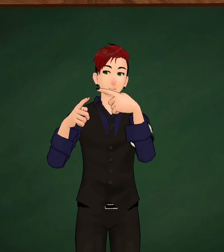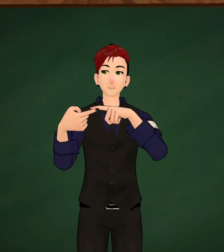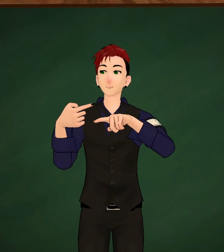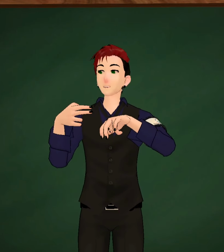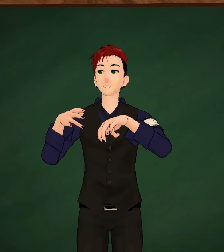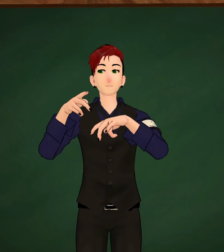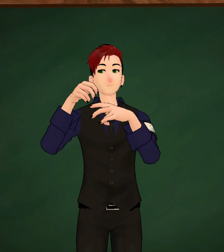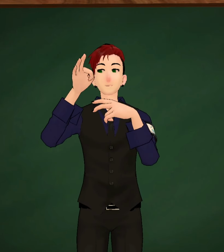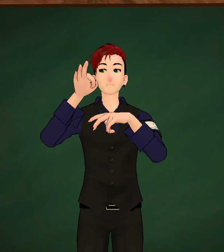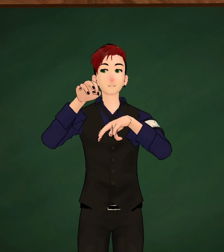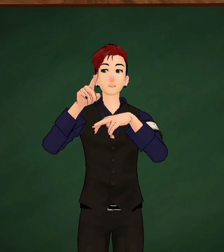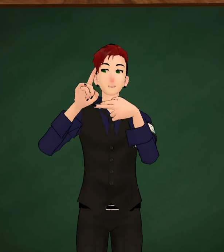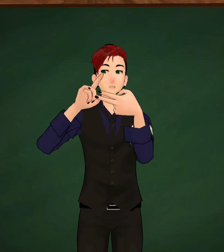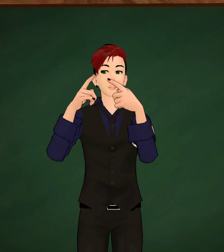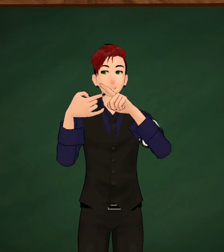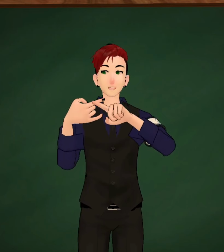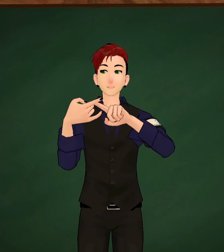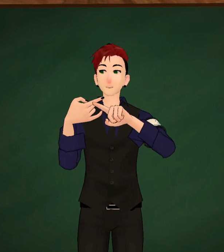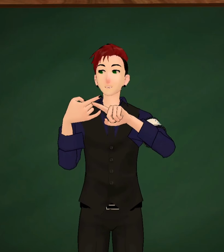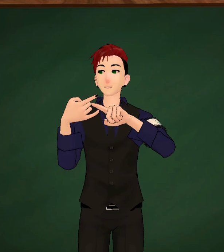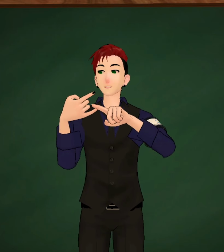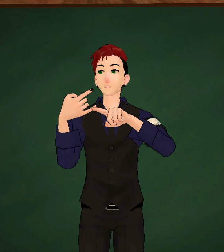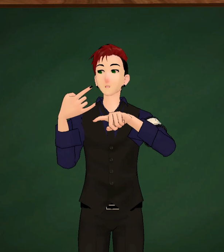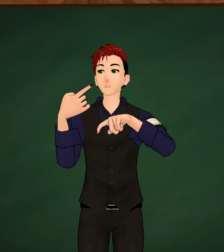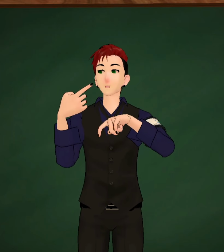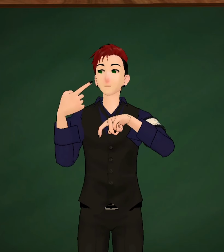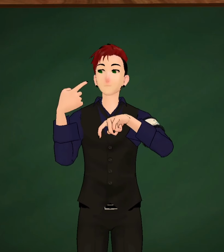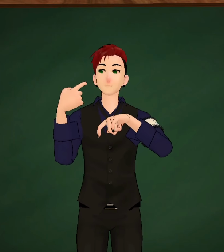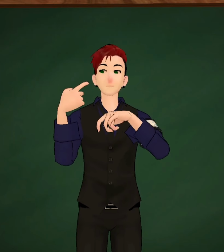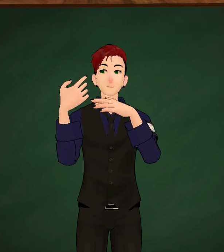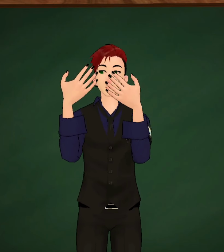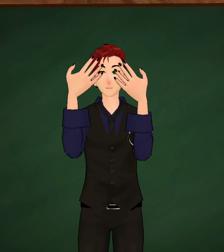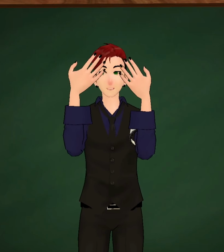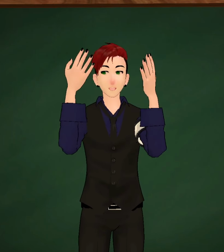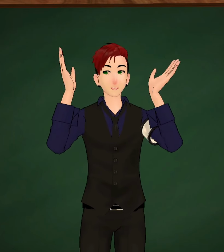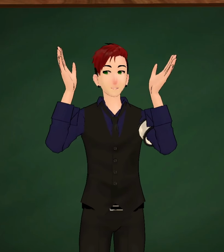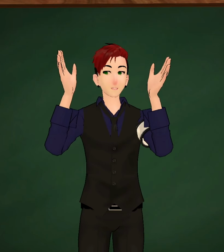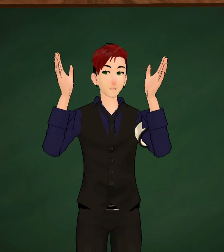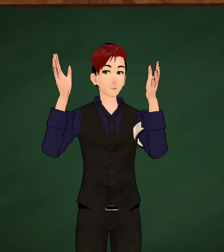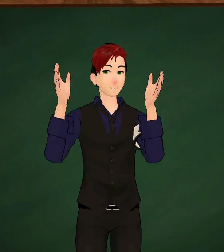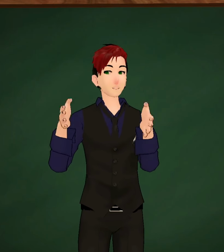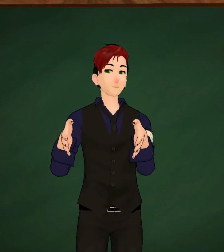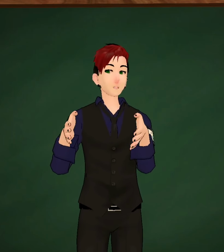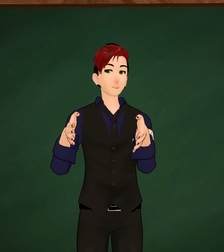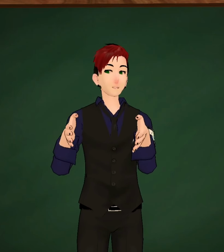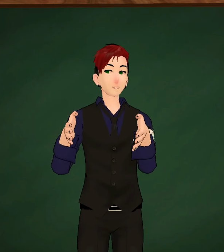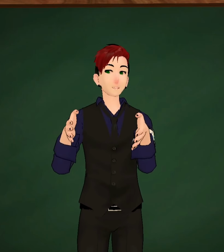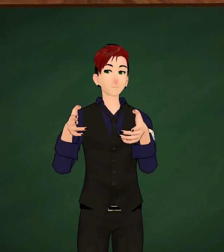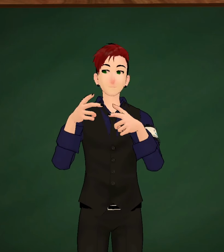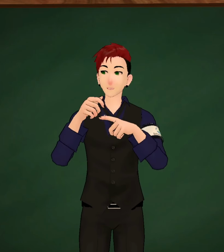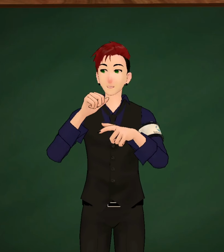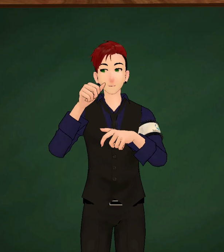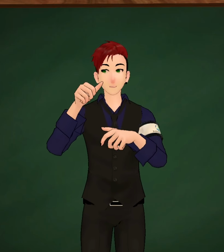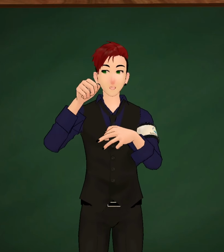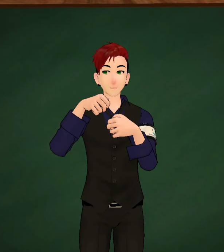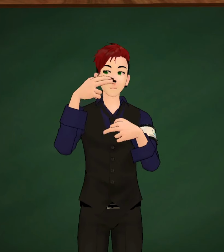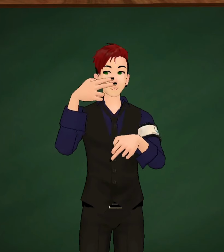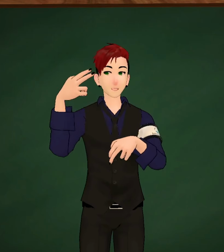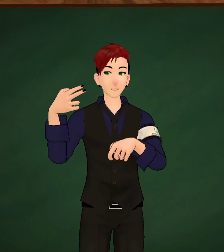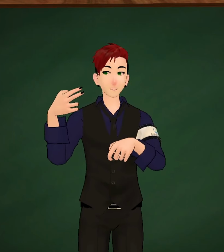your friends, especially if you've got like a friend who is like a VRChat person, but they're not in helping